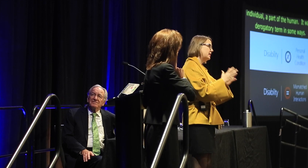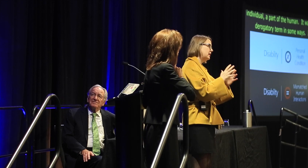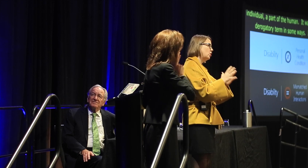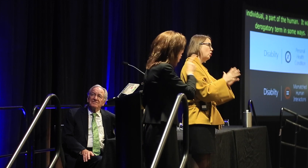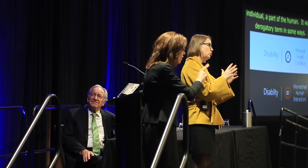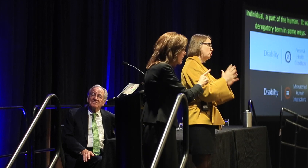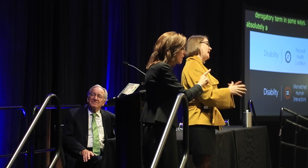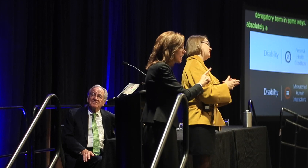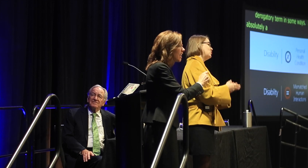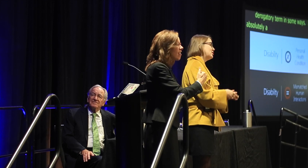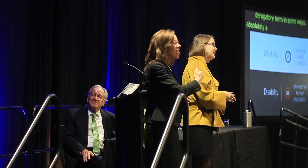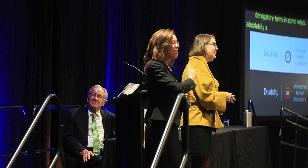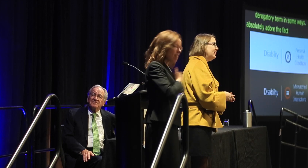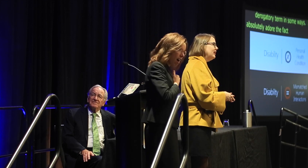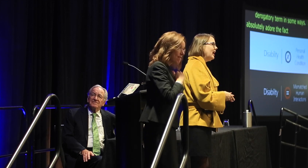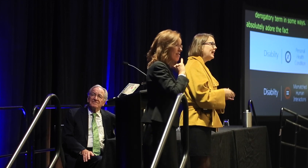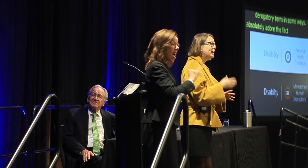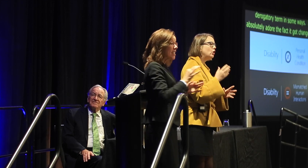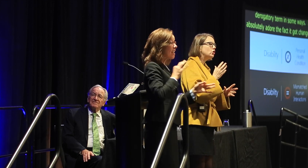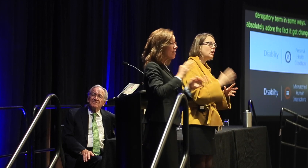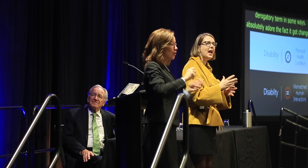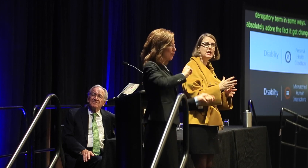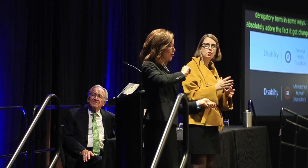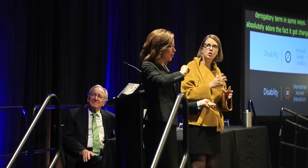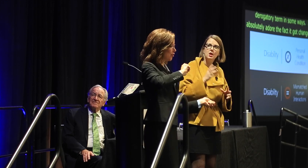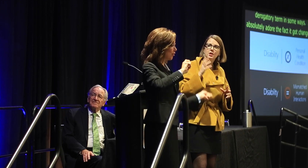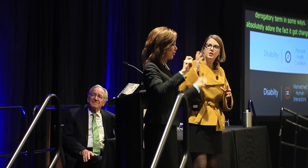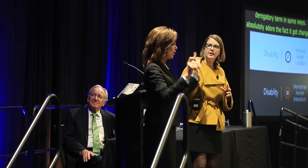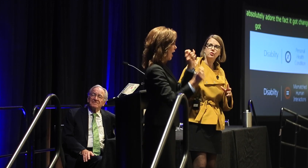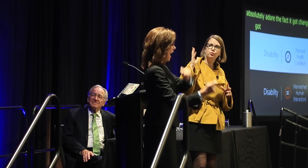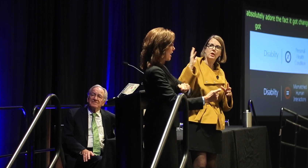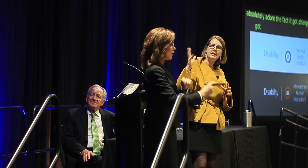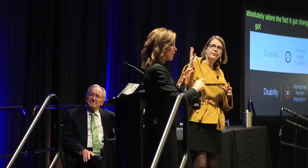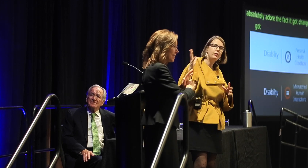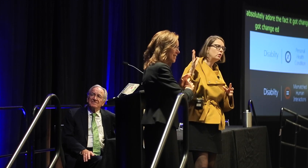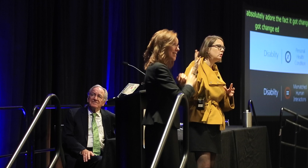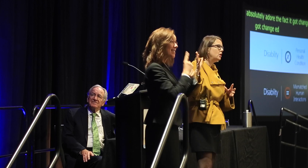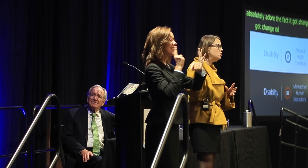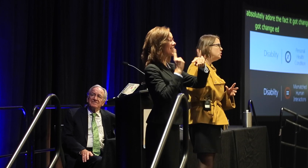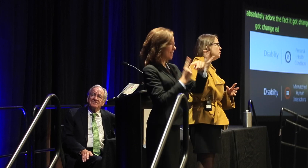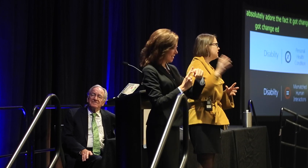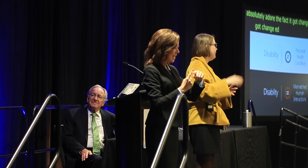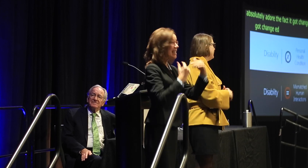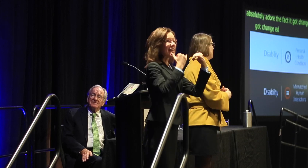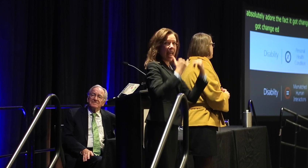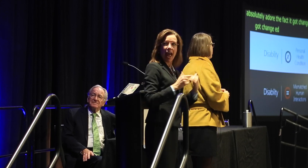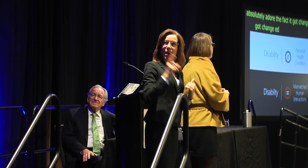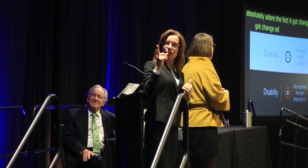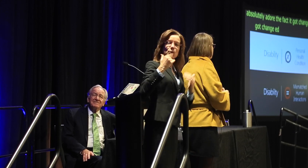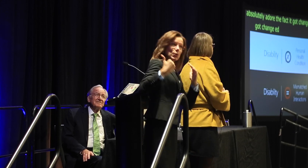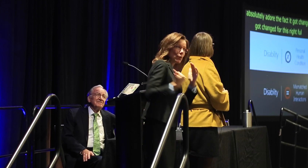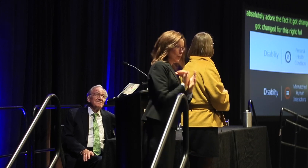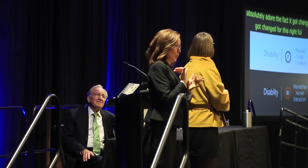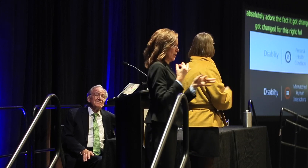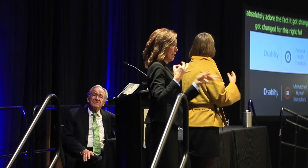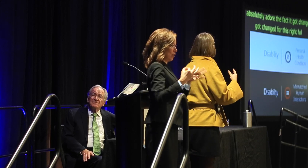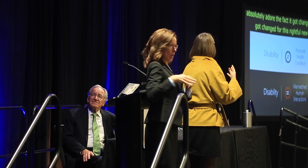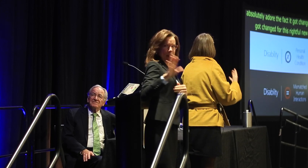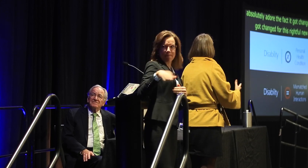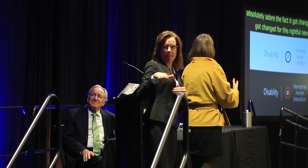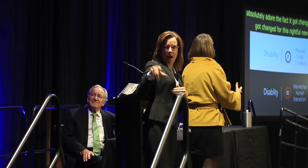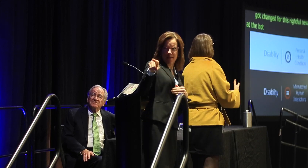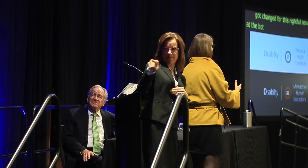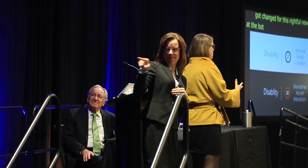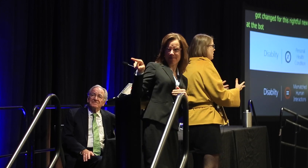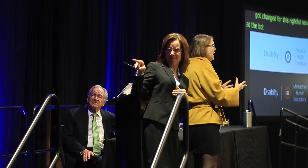the fact that it got changed. And it got changed to this rightful new definition at the bottom of the page, which